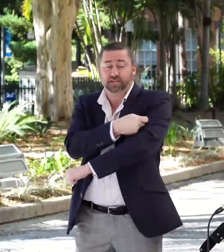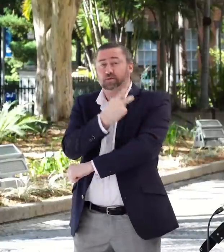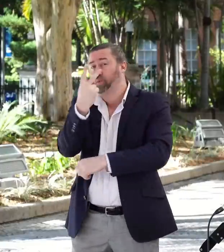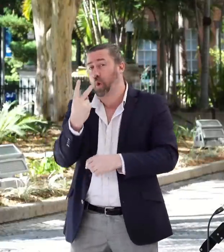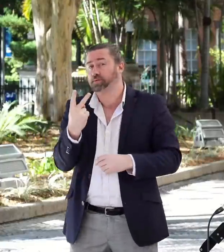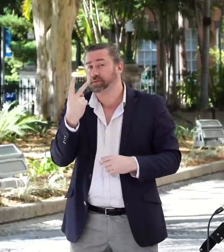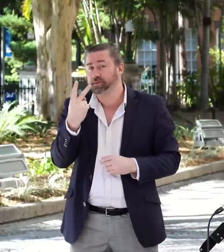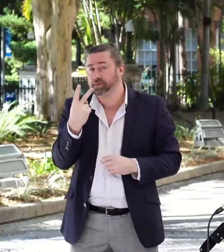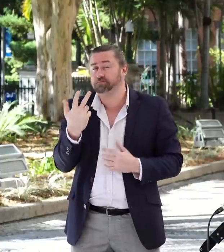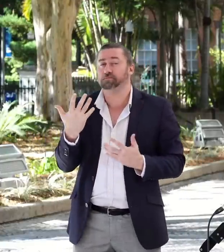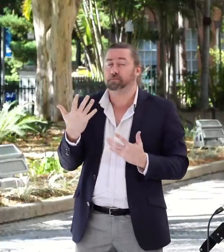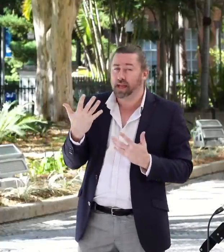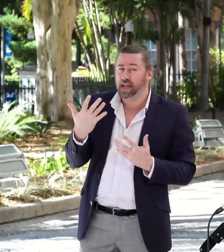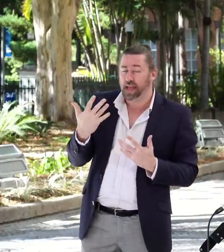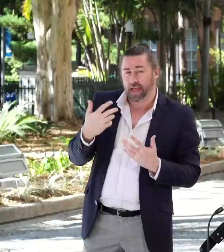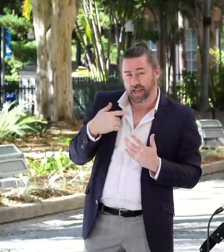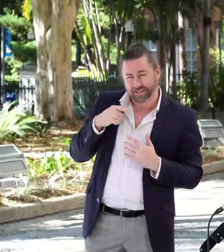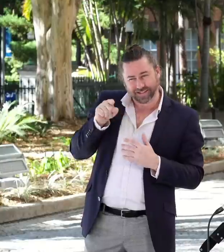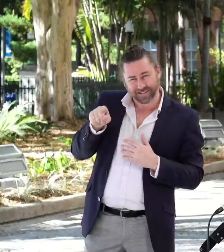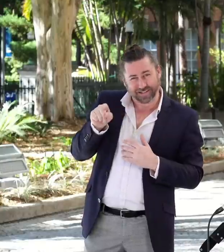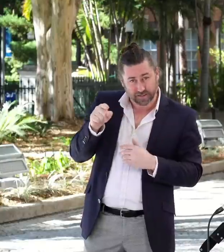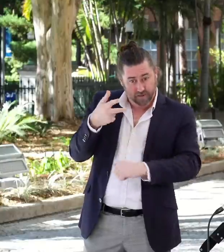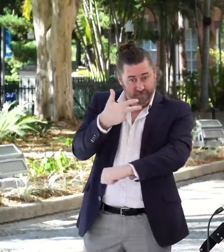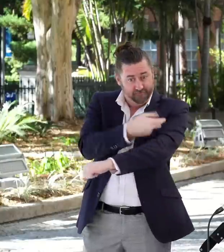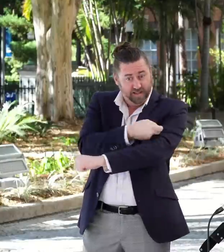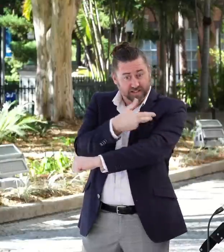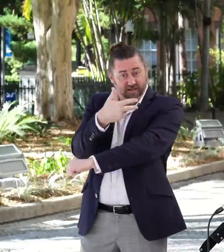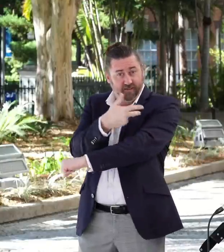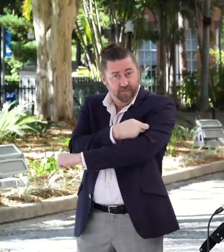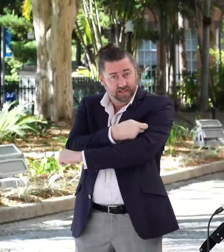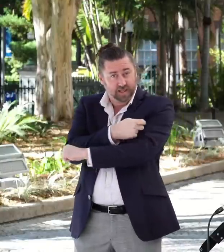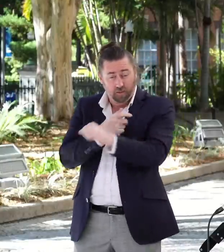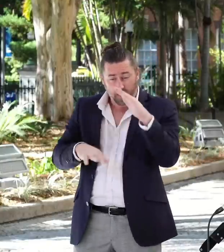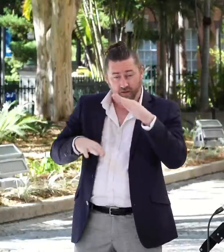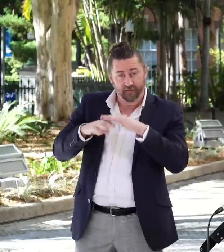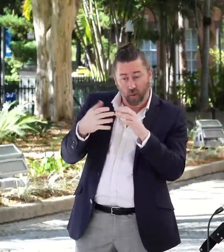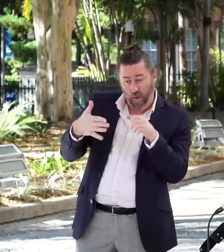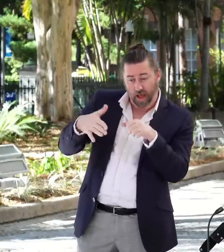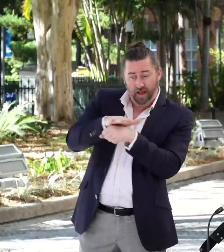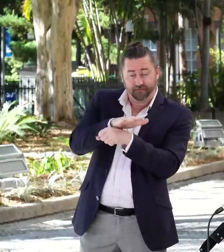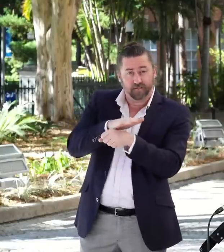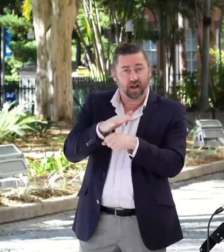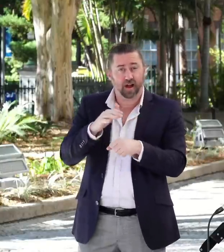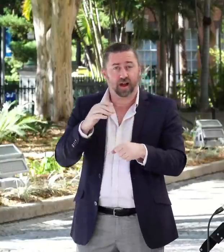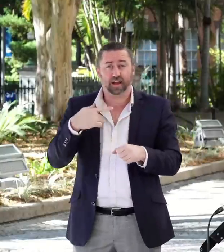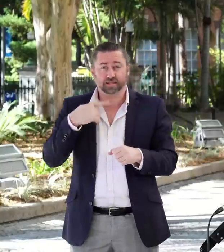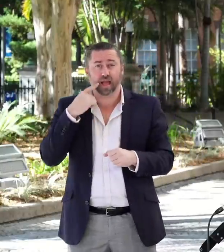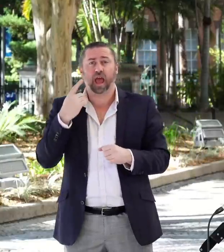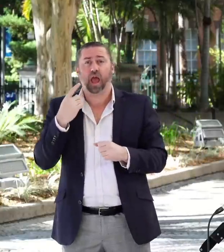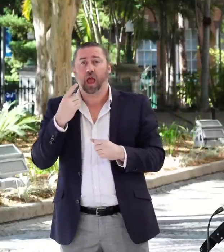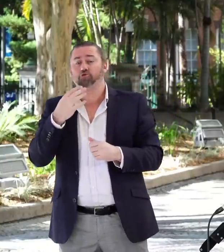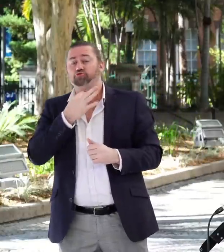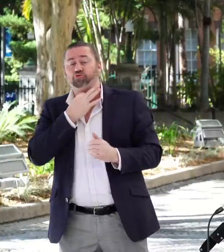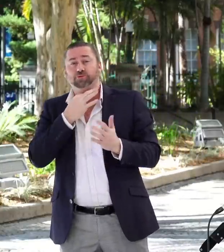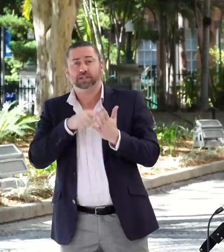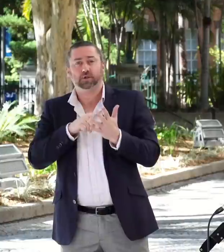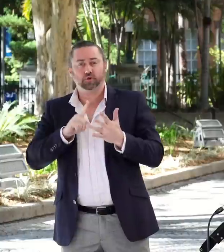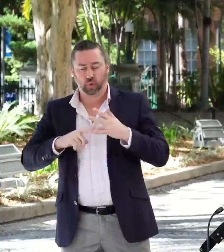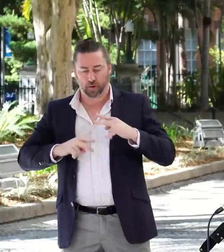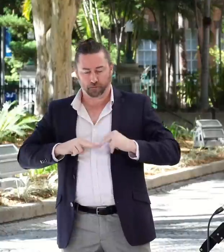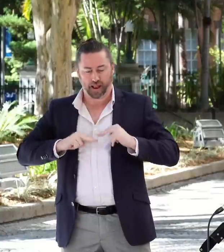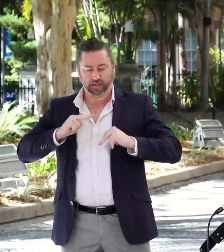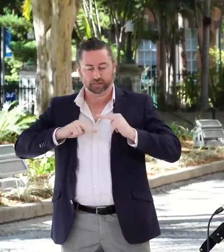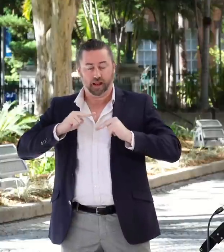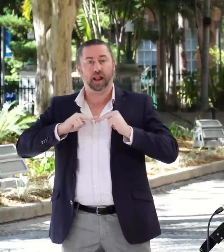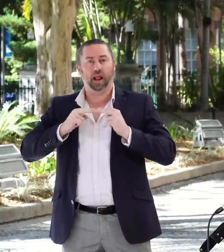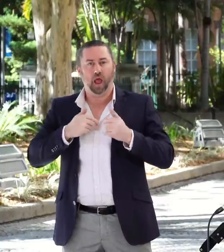and we still don't fully understand what that means in terms of the time it takes to become infectious and what it does about